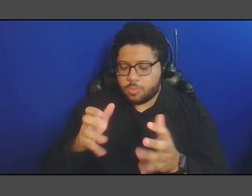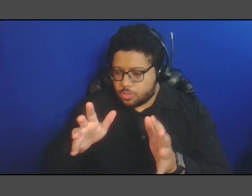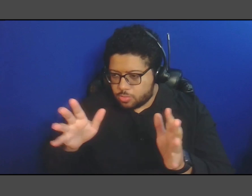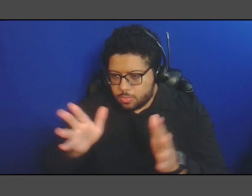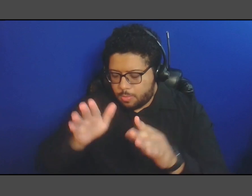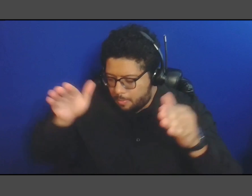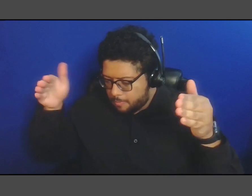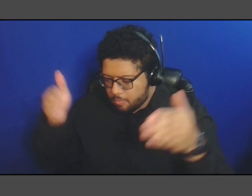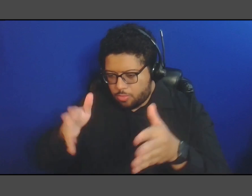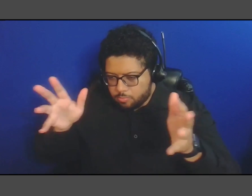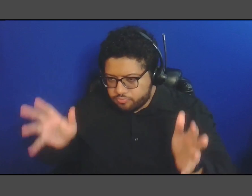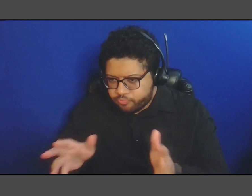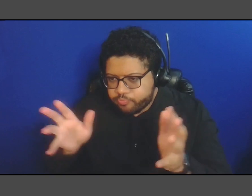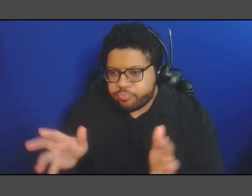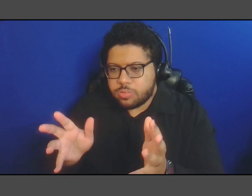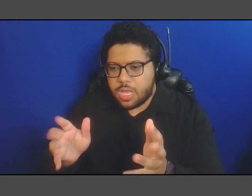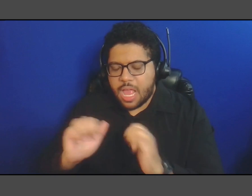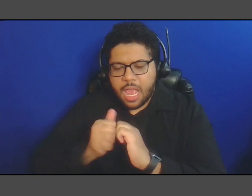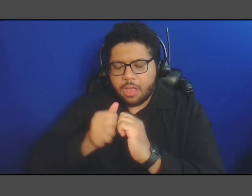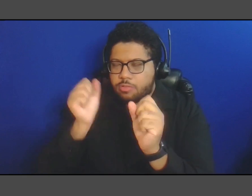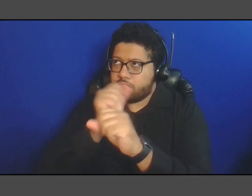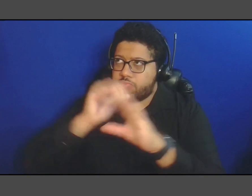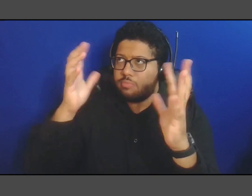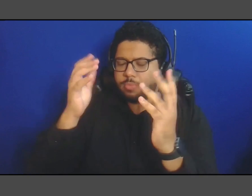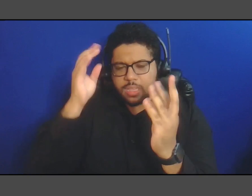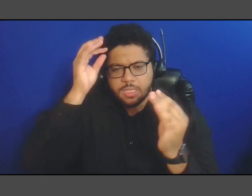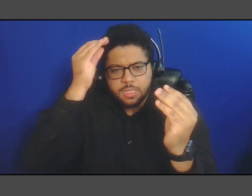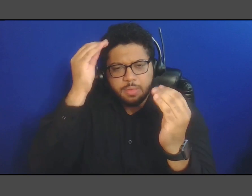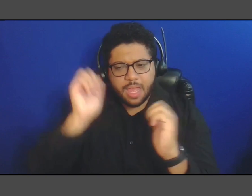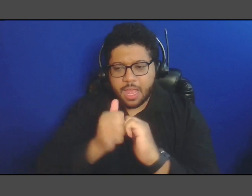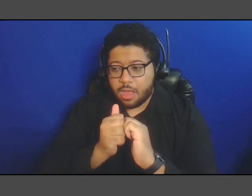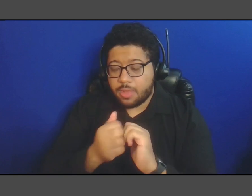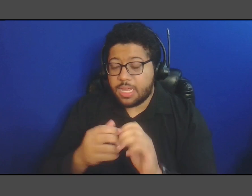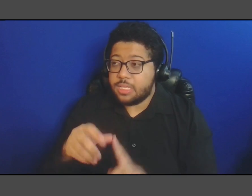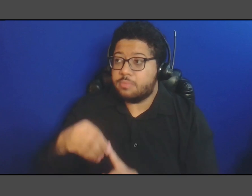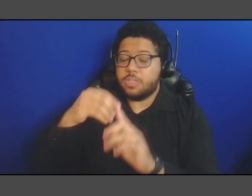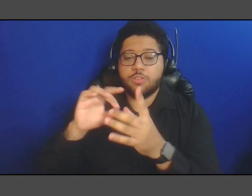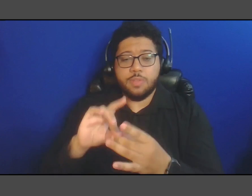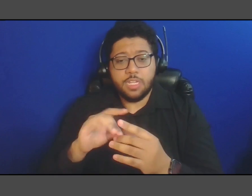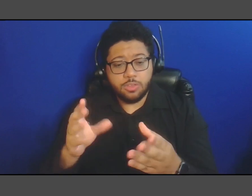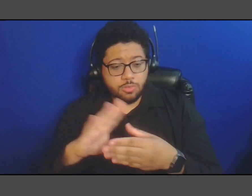think about that, especially as regards storytelling, but in general as well?